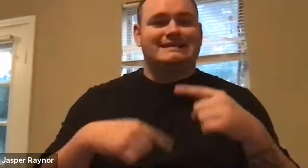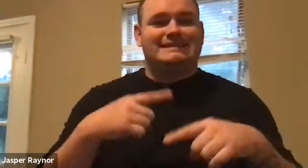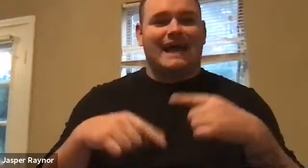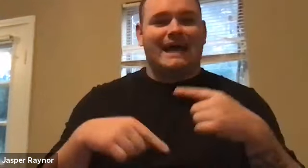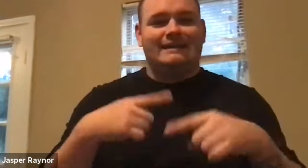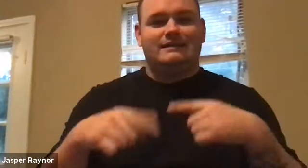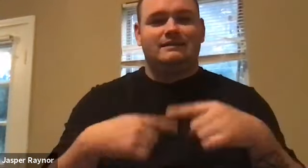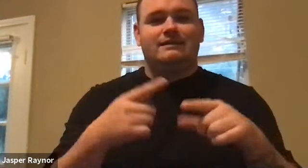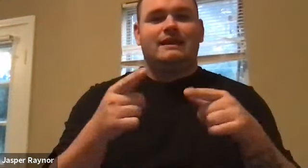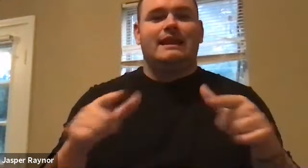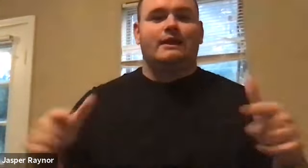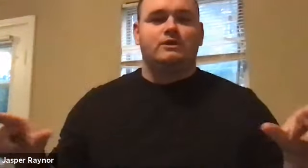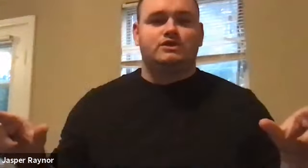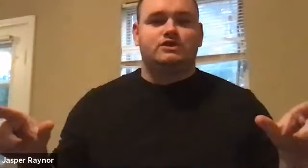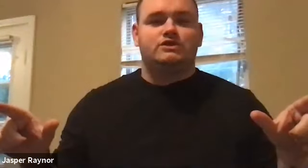it's sign language.